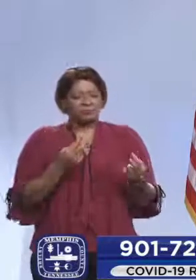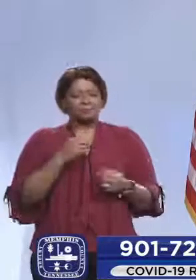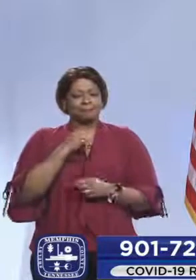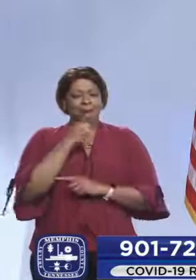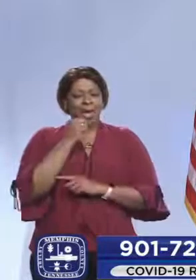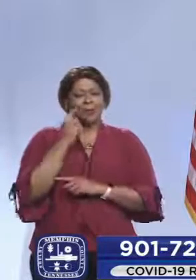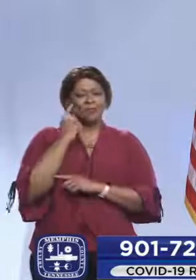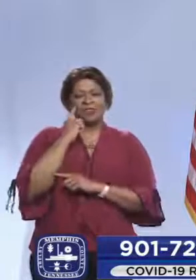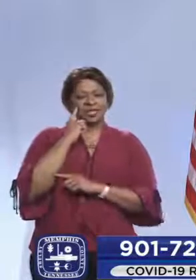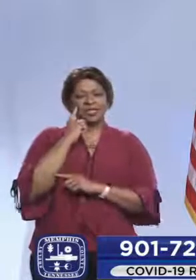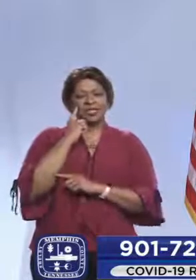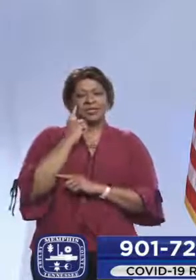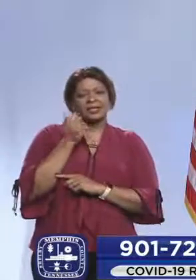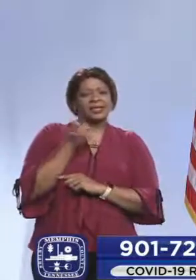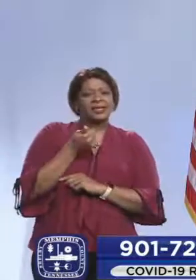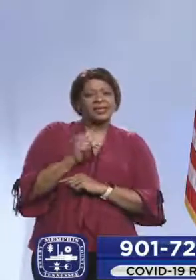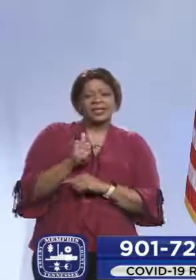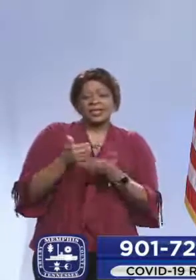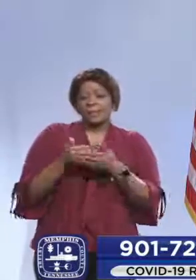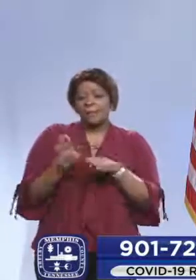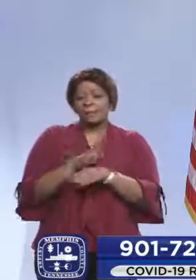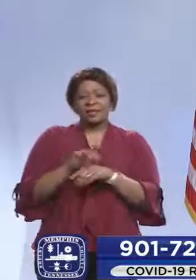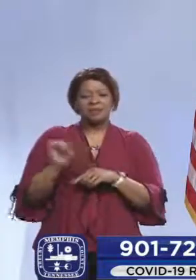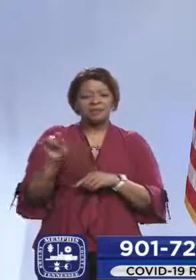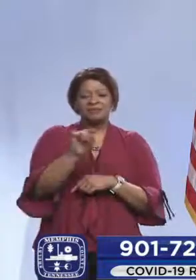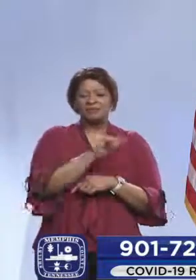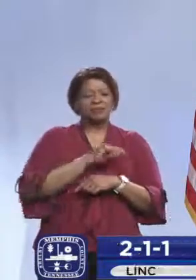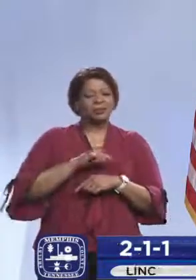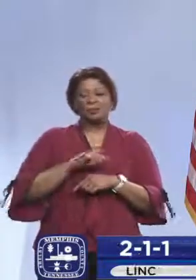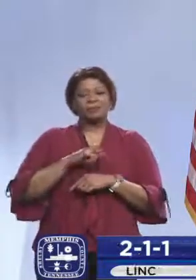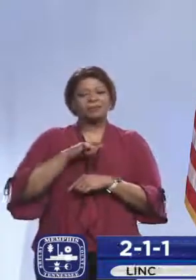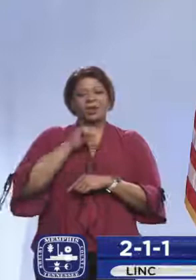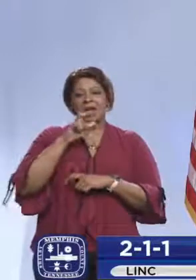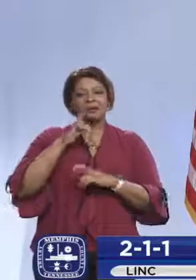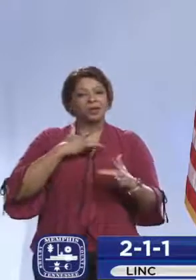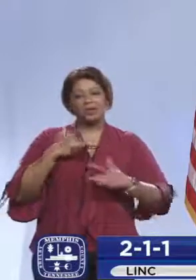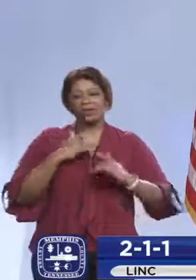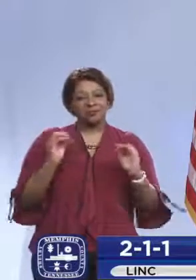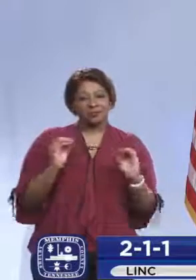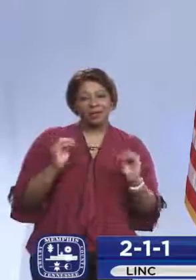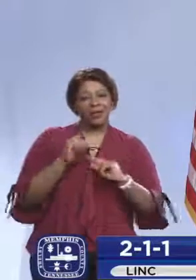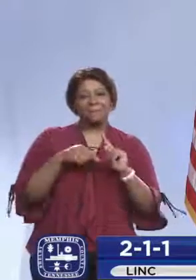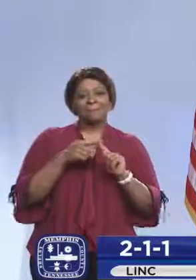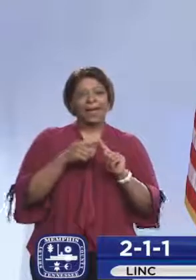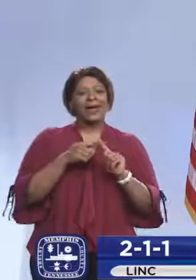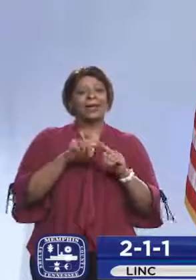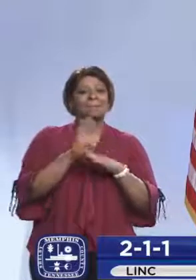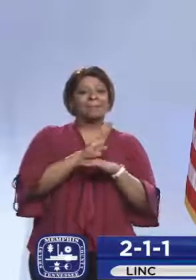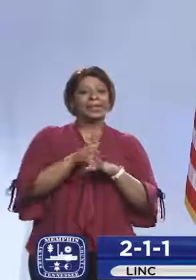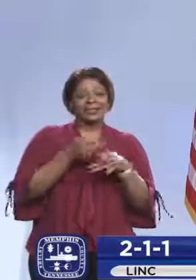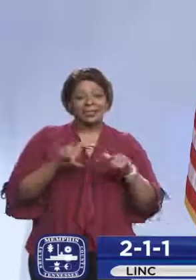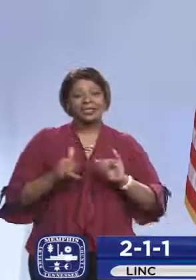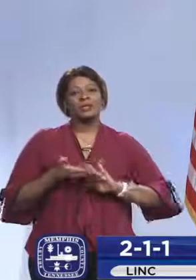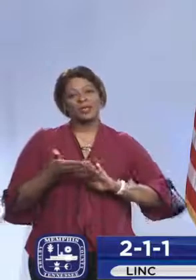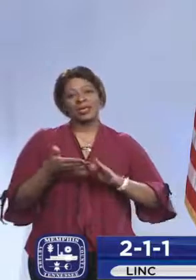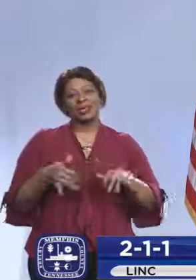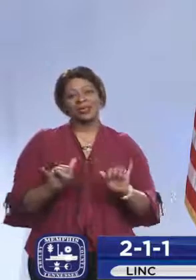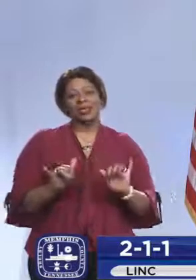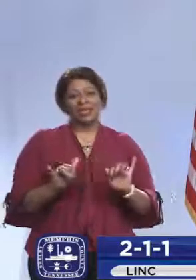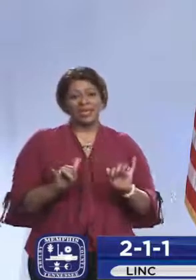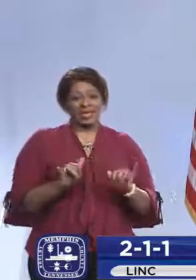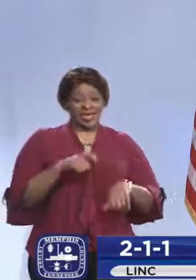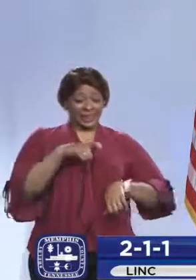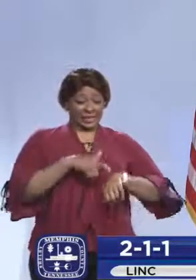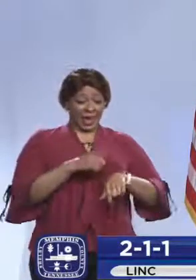think any nearby businesses need to be worried about transacting business. But when the